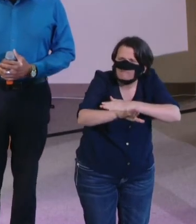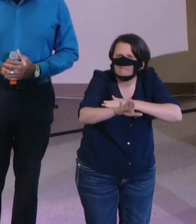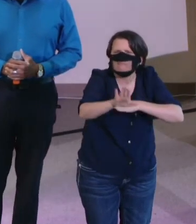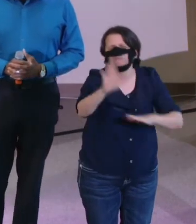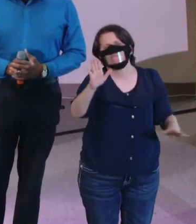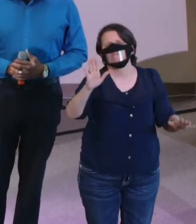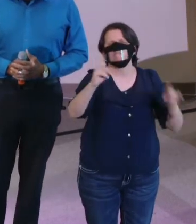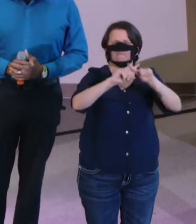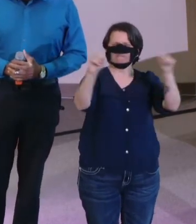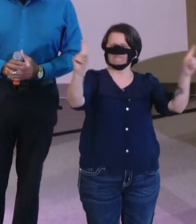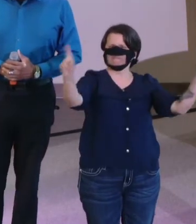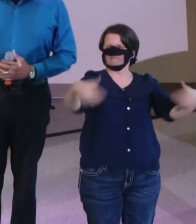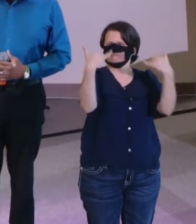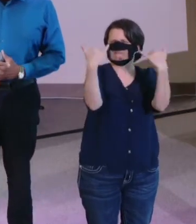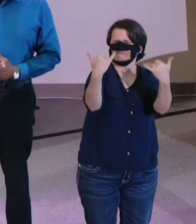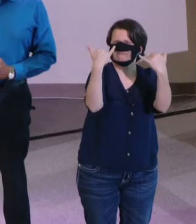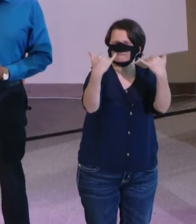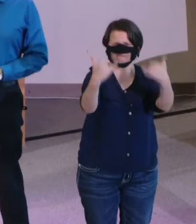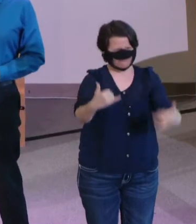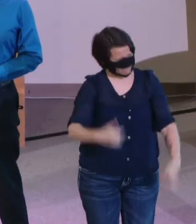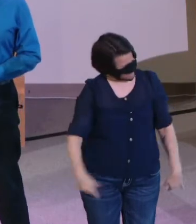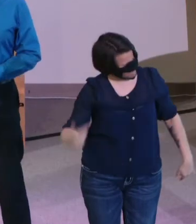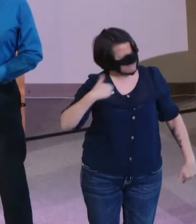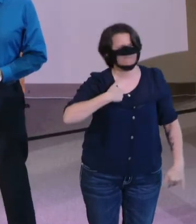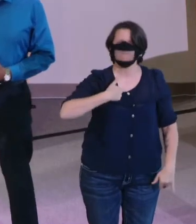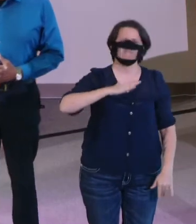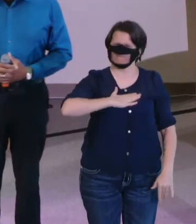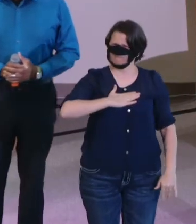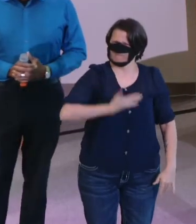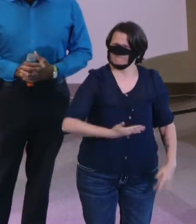hand. But now I can say,